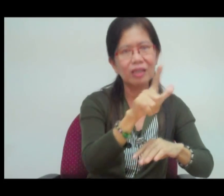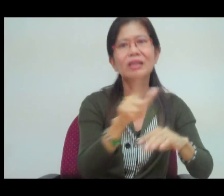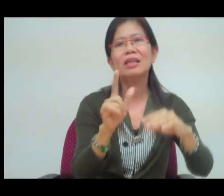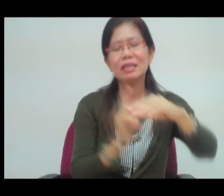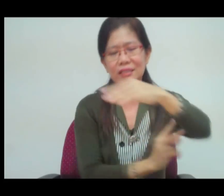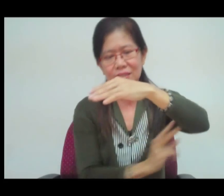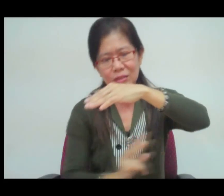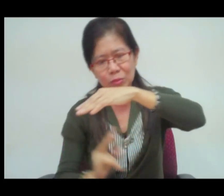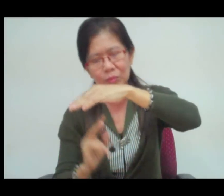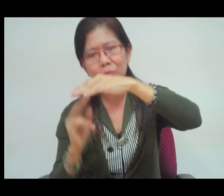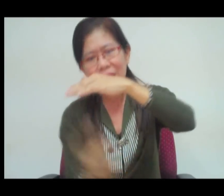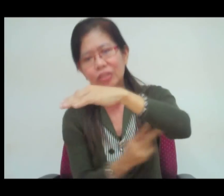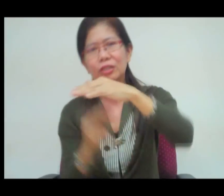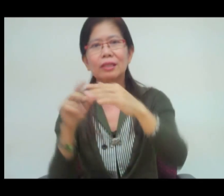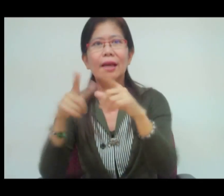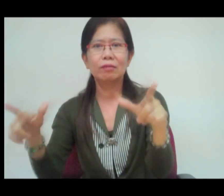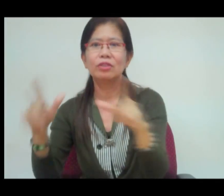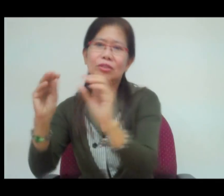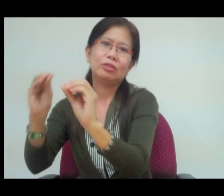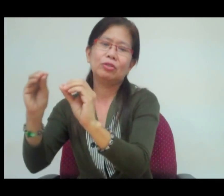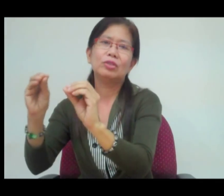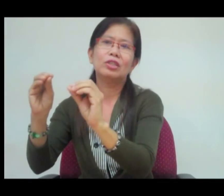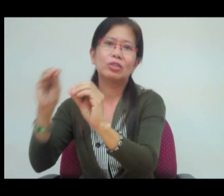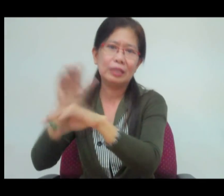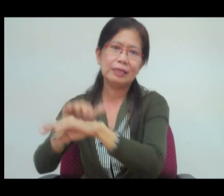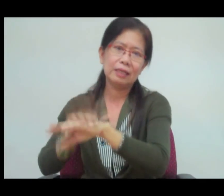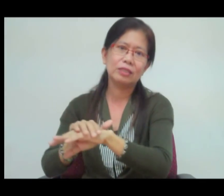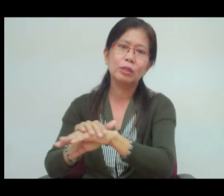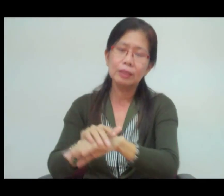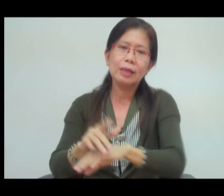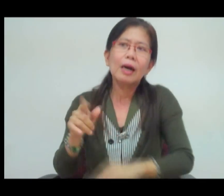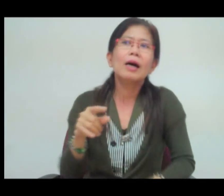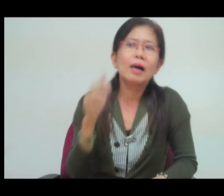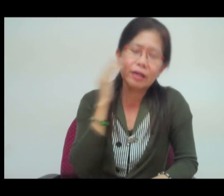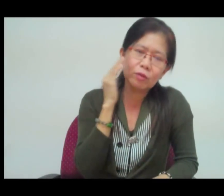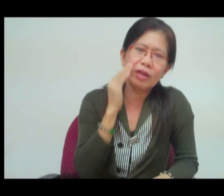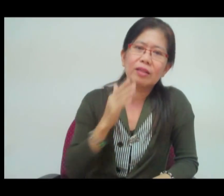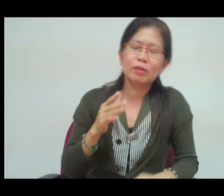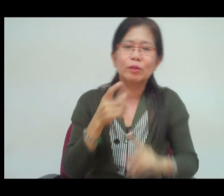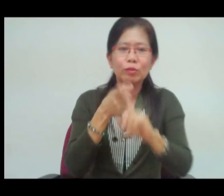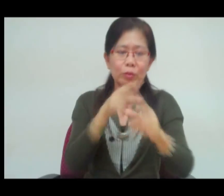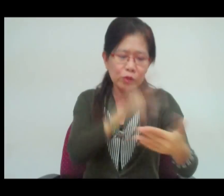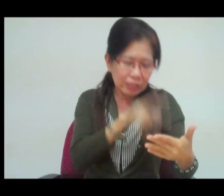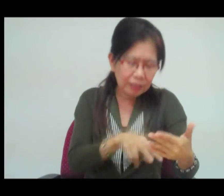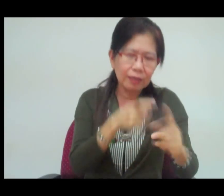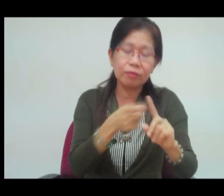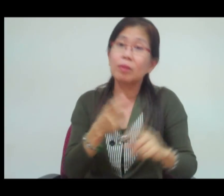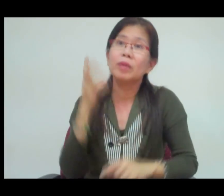is bridge language to teach English. I know that from reading and from